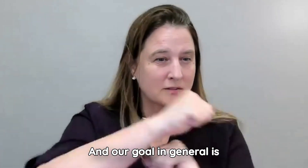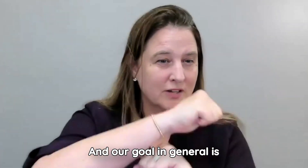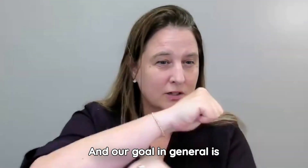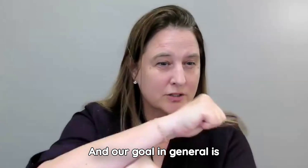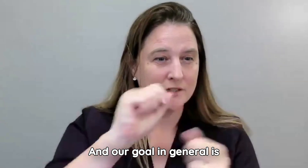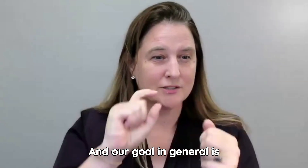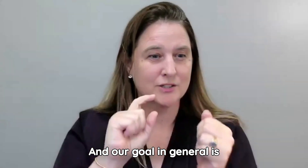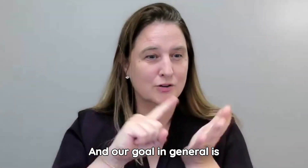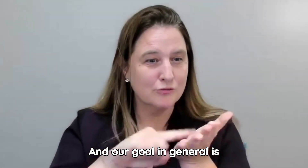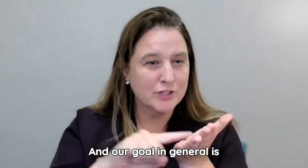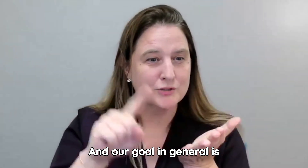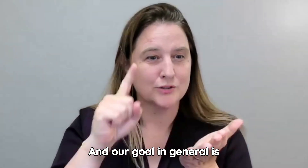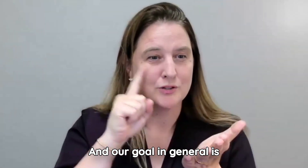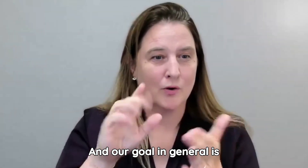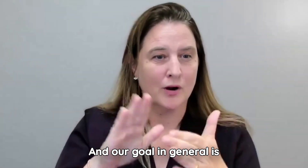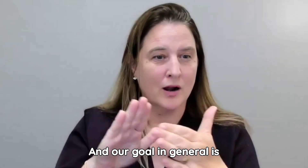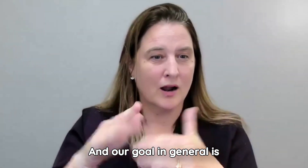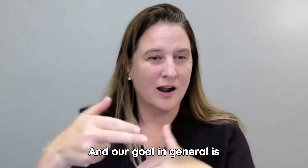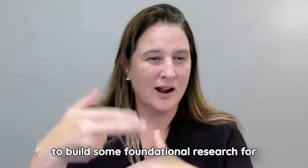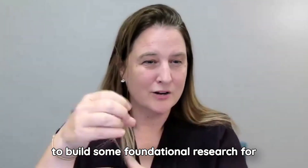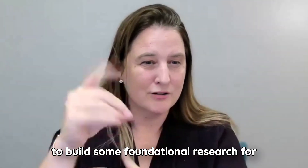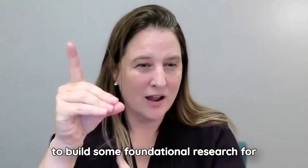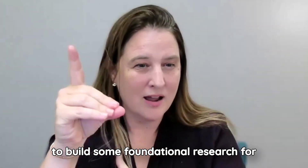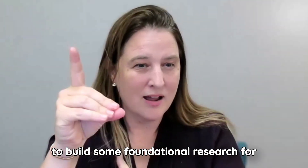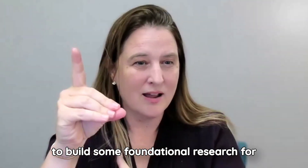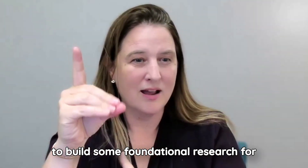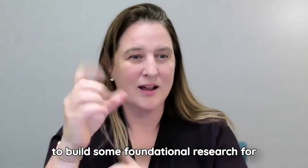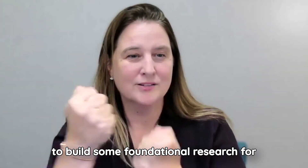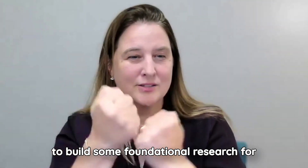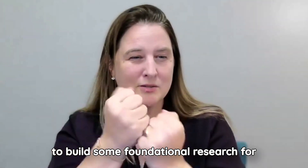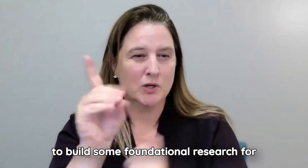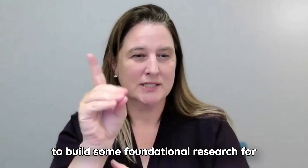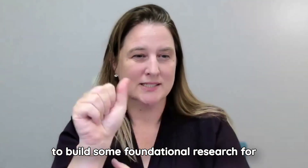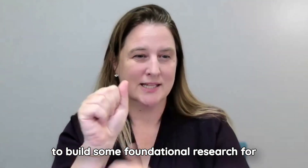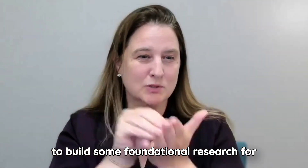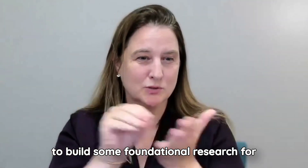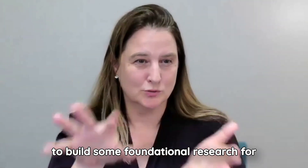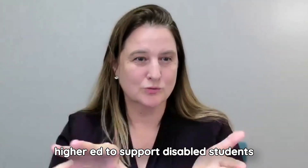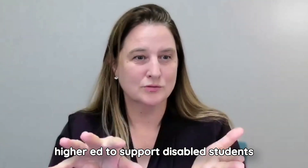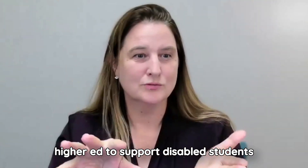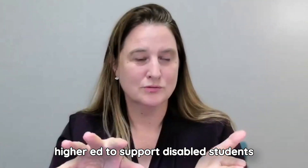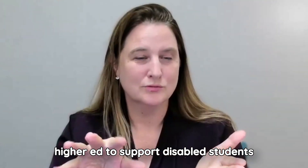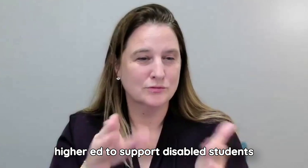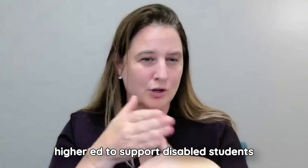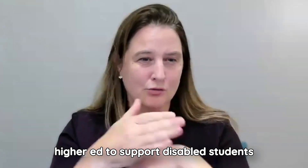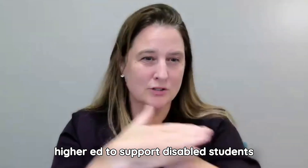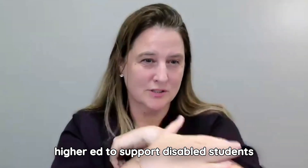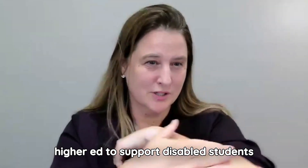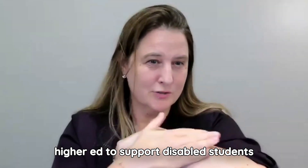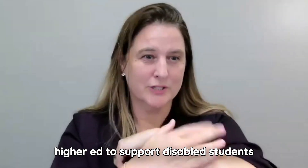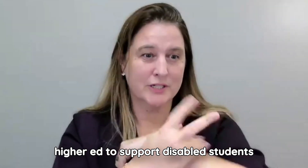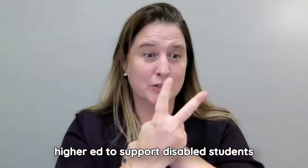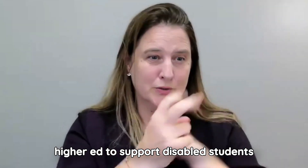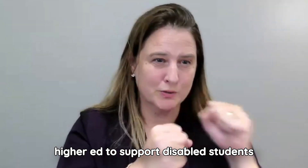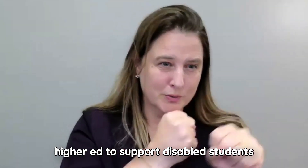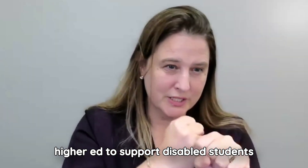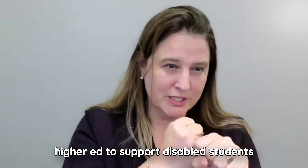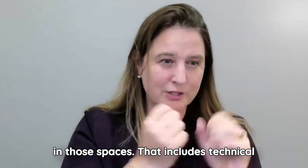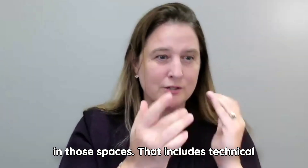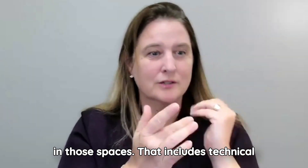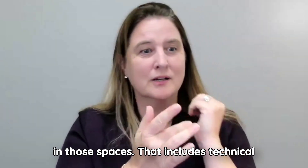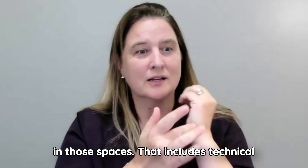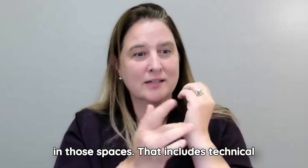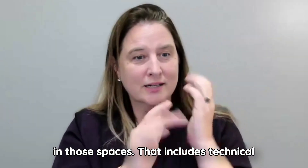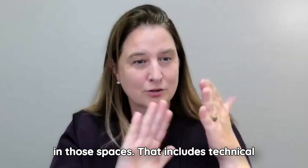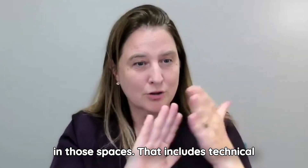And our goal in general is to build some foundational research for higher ed to support disabled